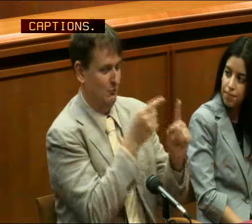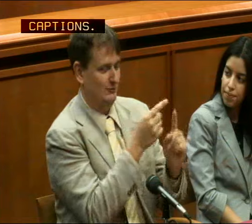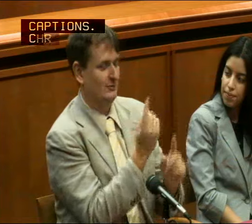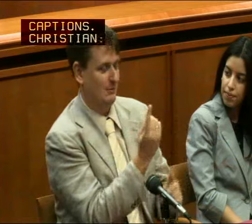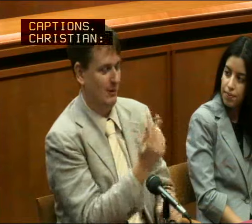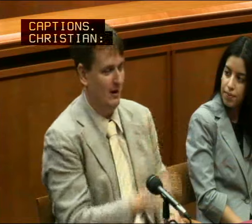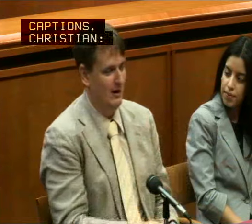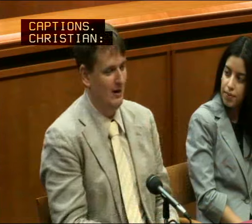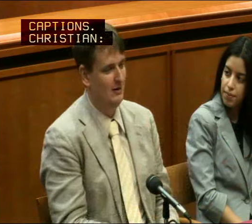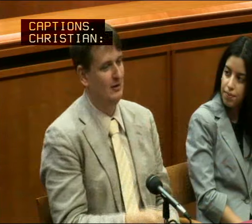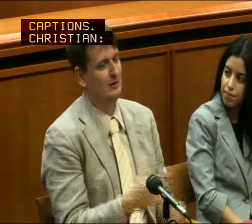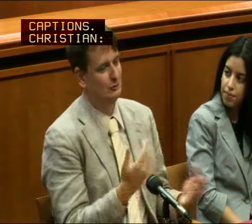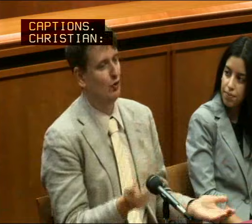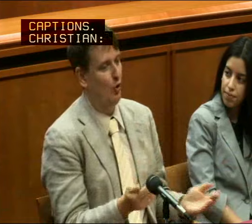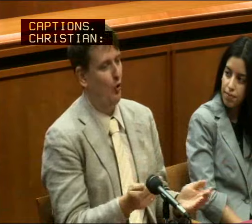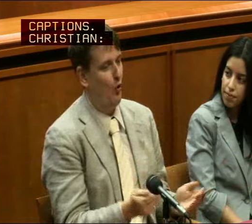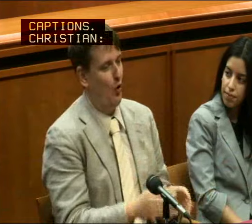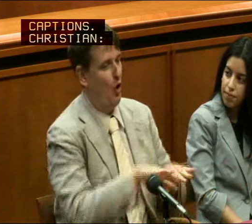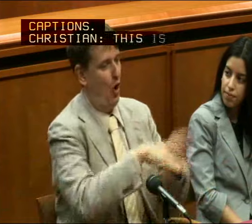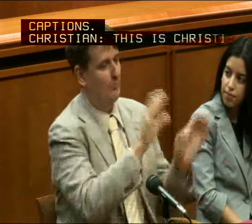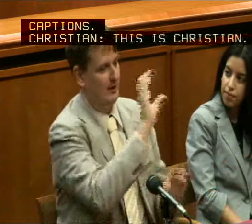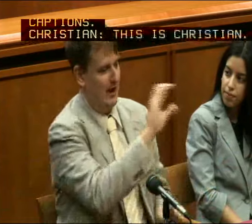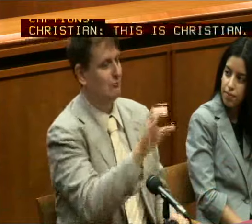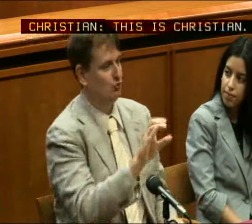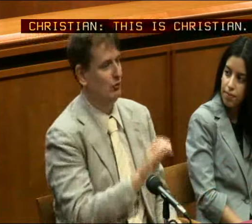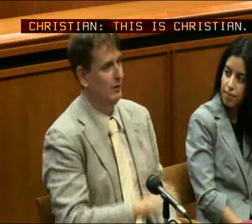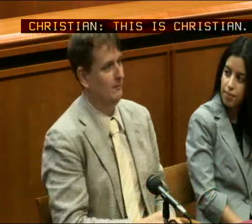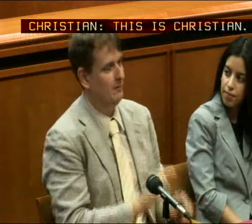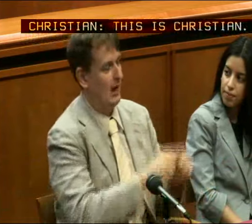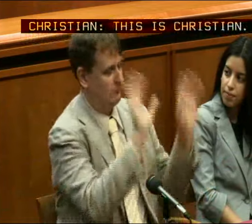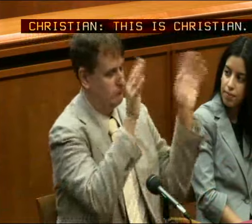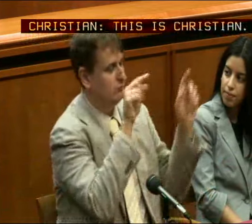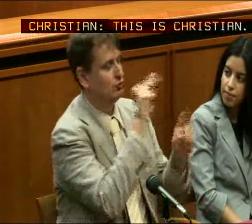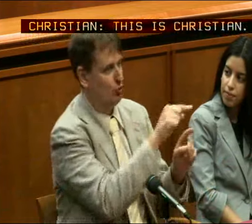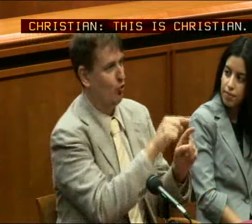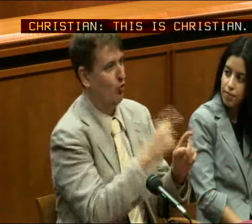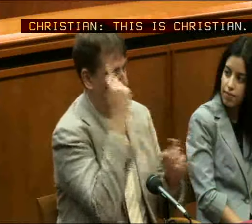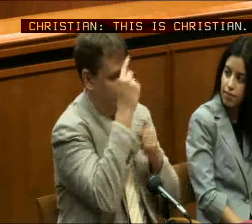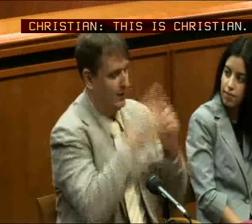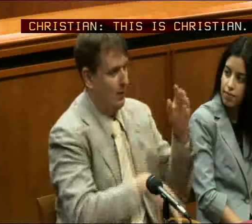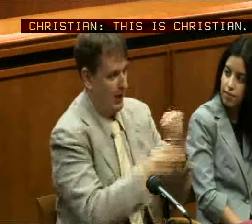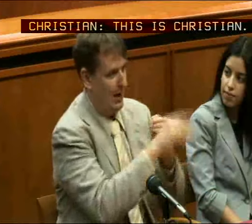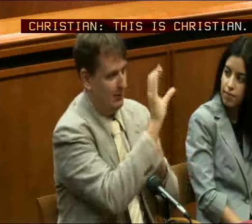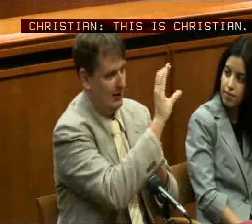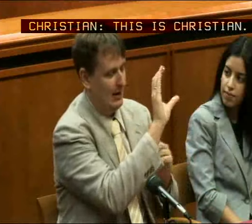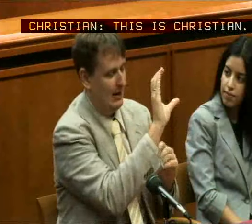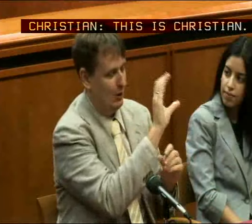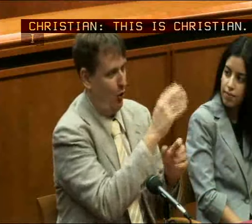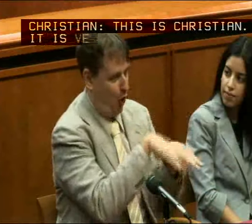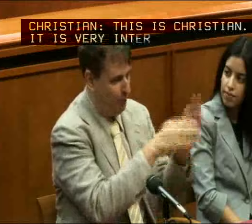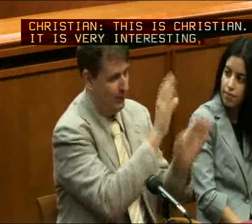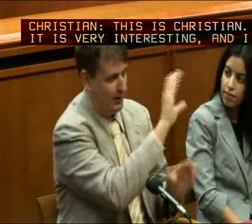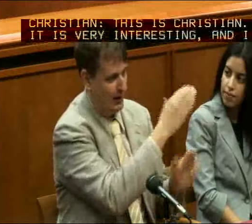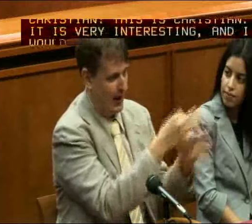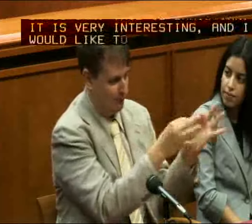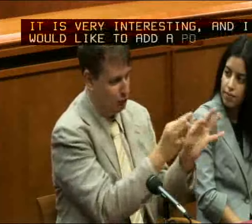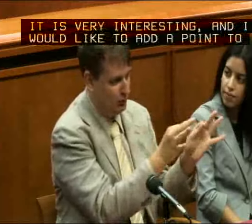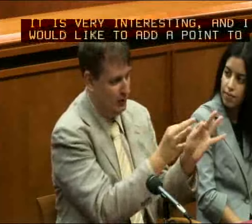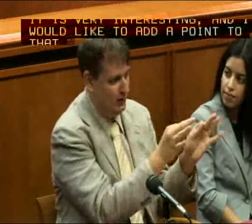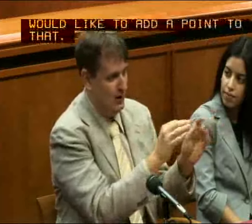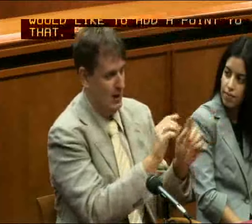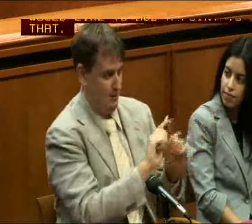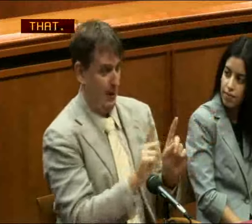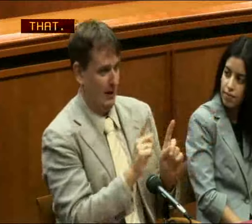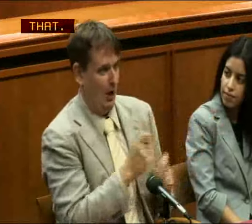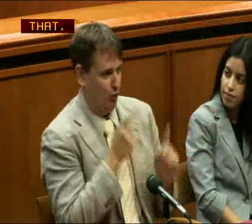I think it's very interesting, and I'd like to just add a point to that. Open captioning is wonderful, and I applaud you for adding the open